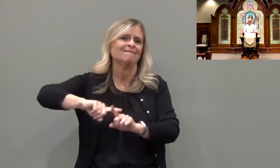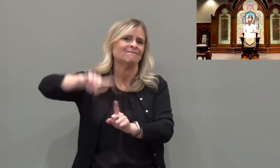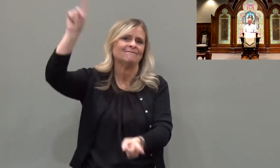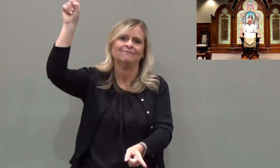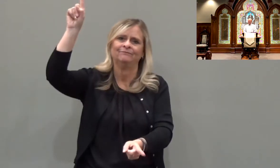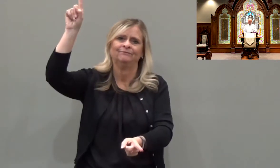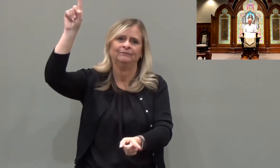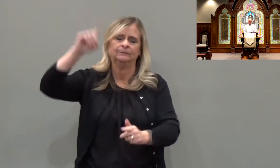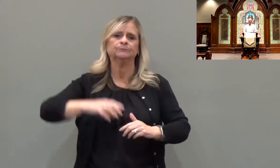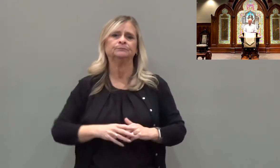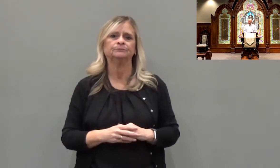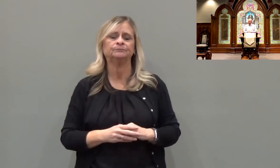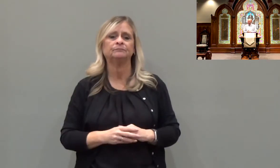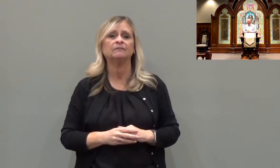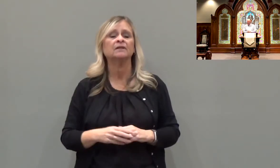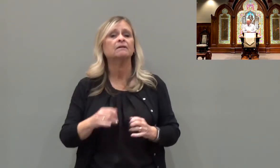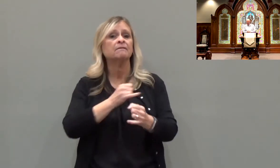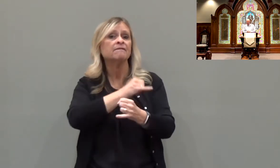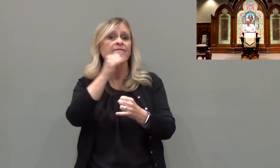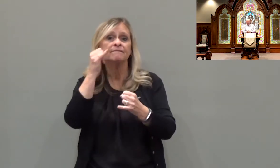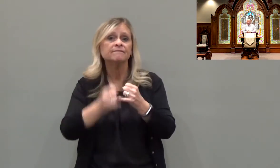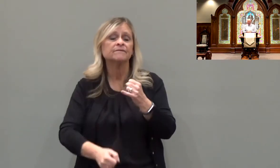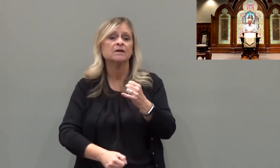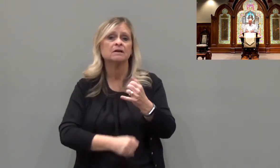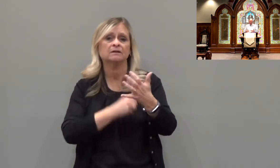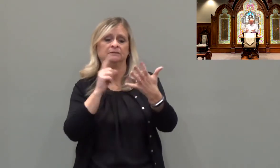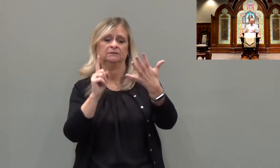plane. And finally,